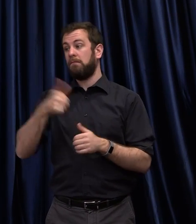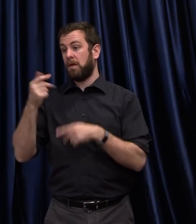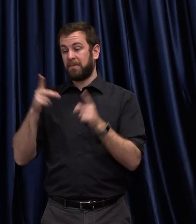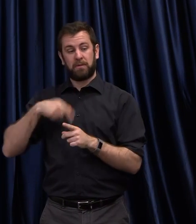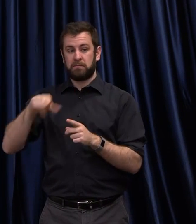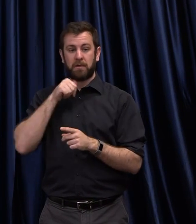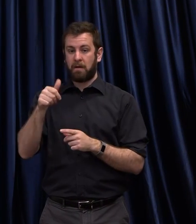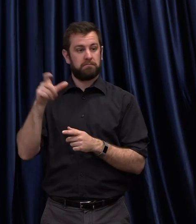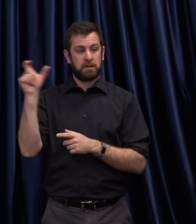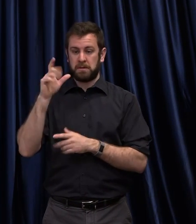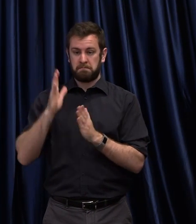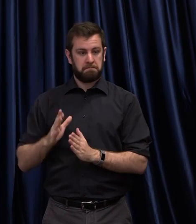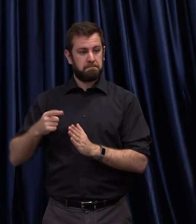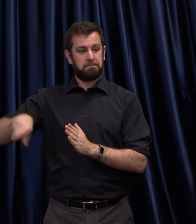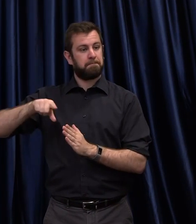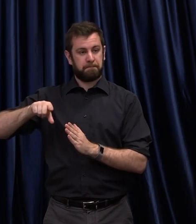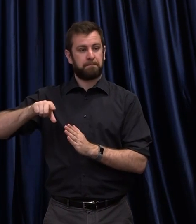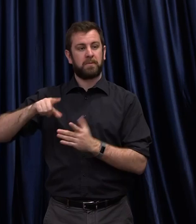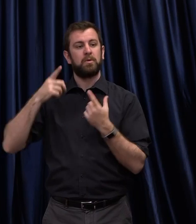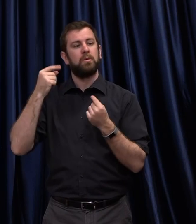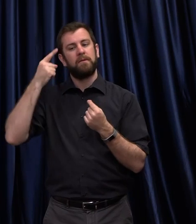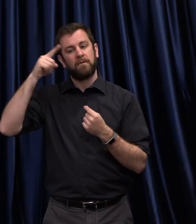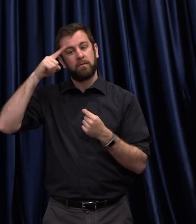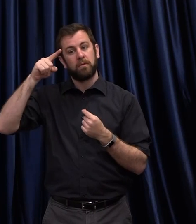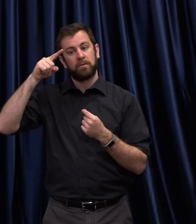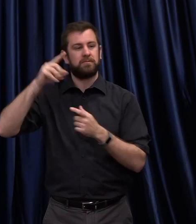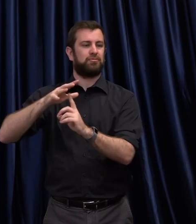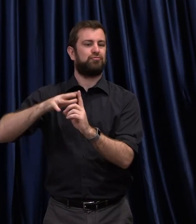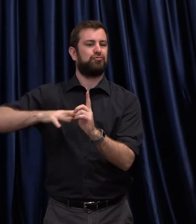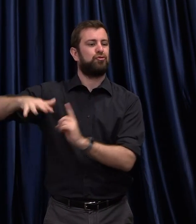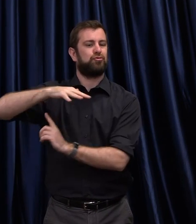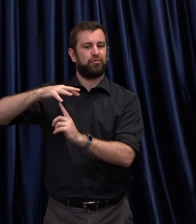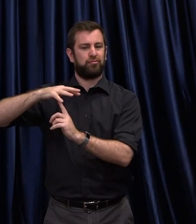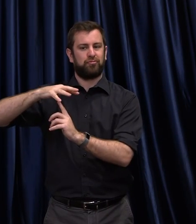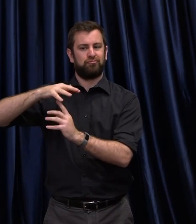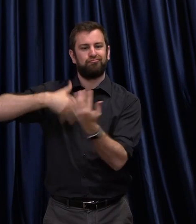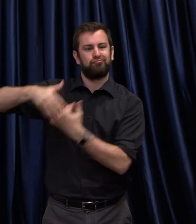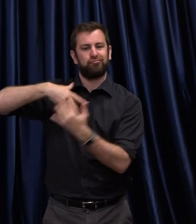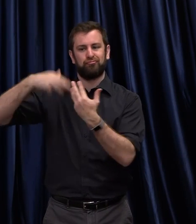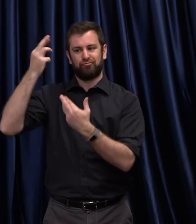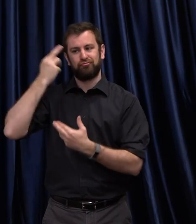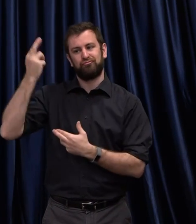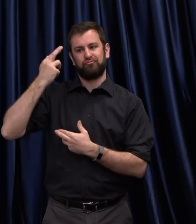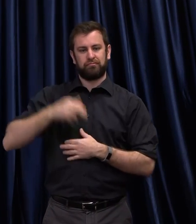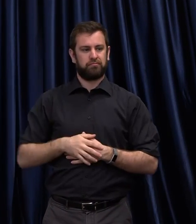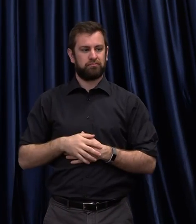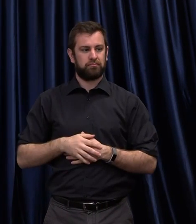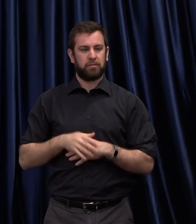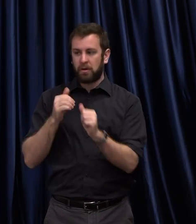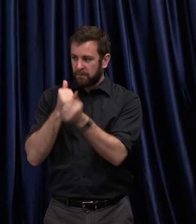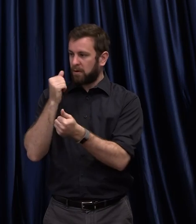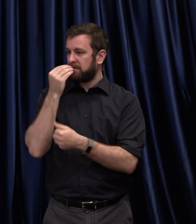not Muslims. They do it for social reasons. They abstain from